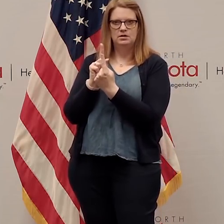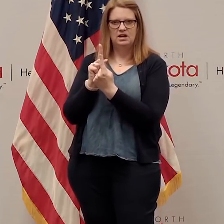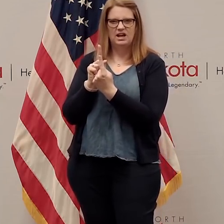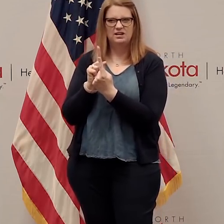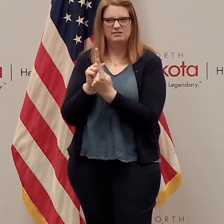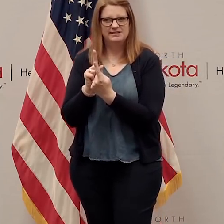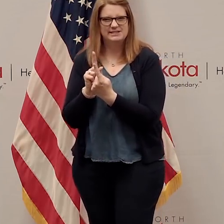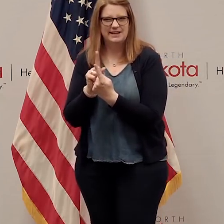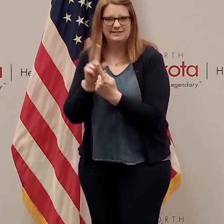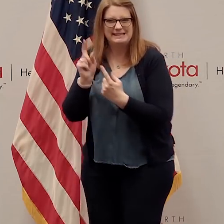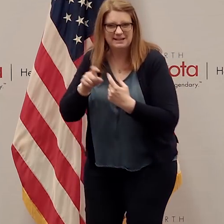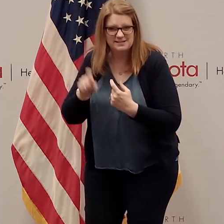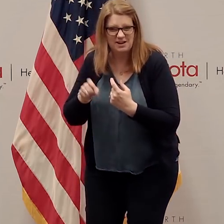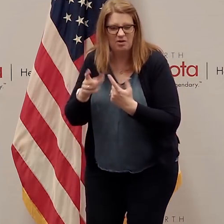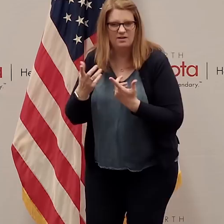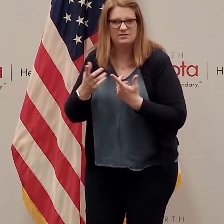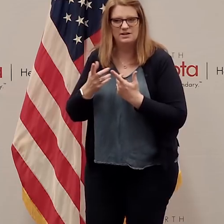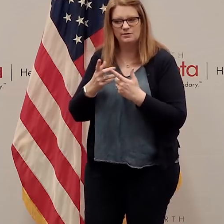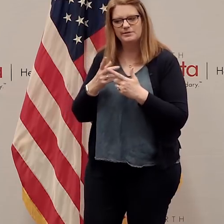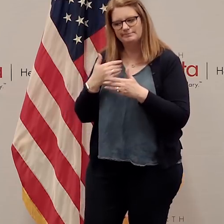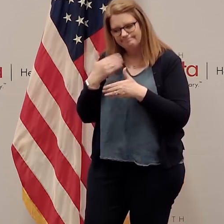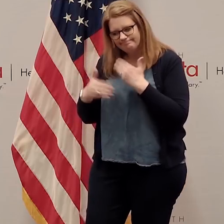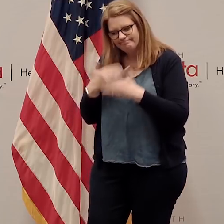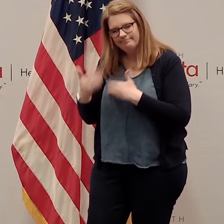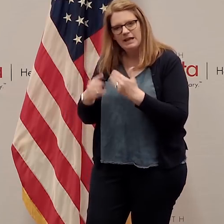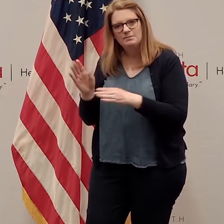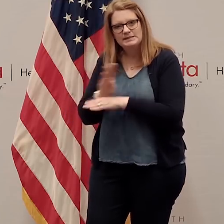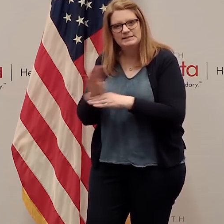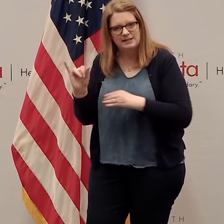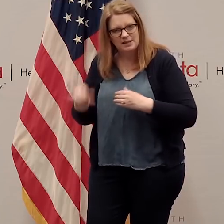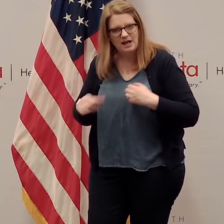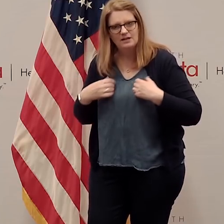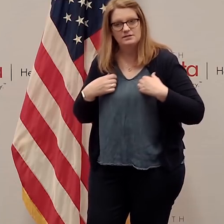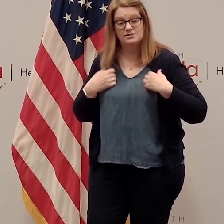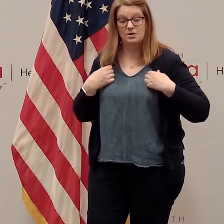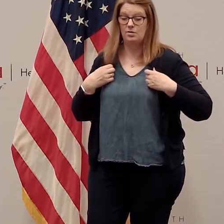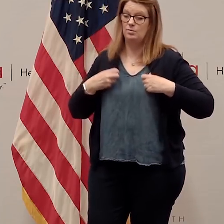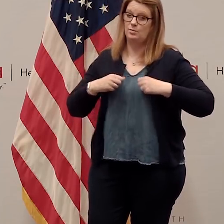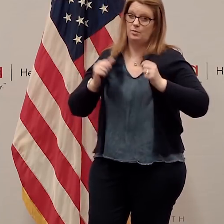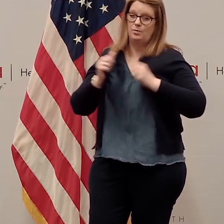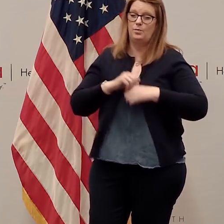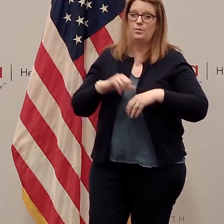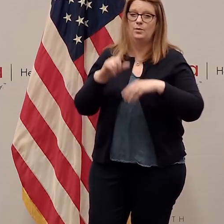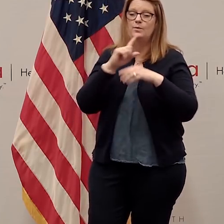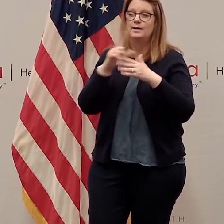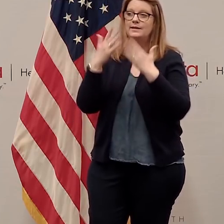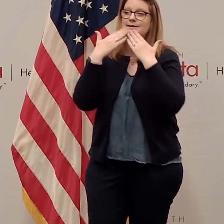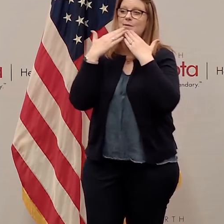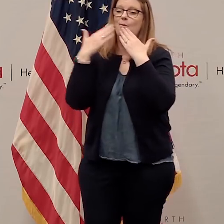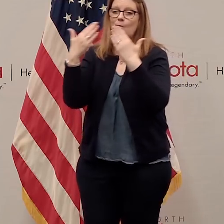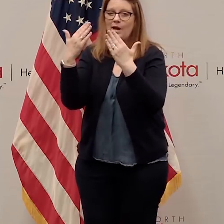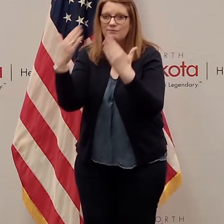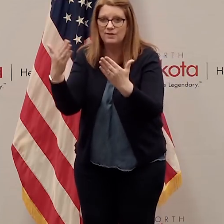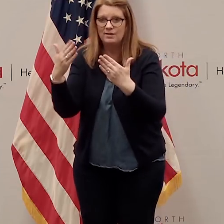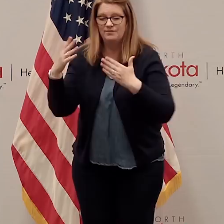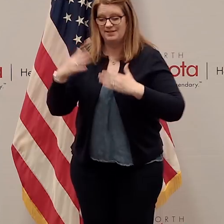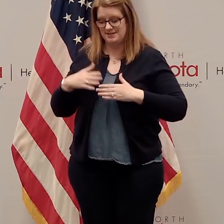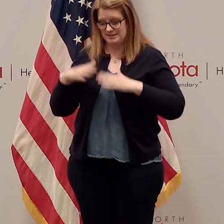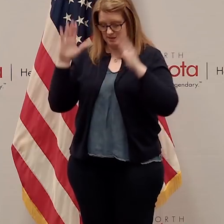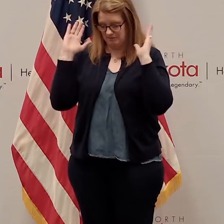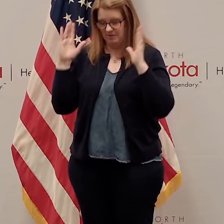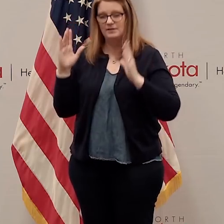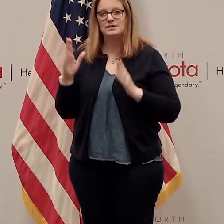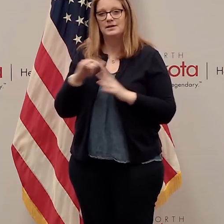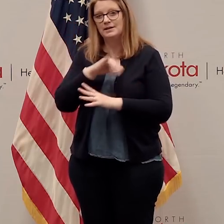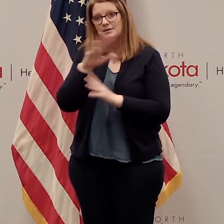of doing those businesses. And so again, we're grateful for the sacrifice and the participation